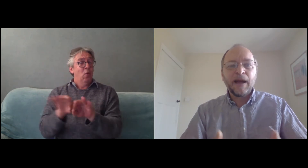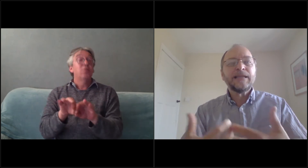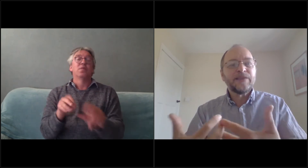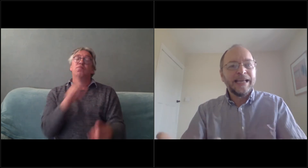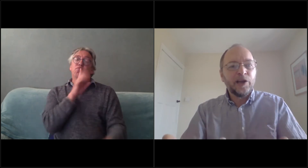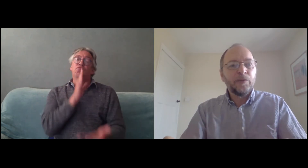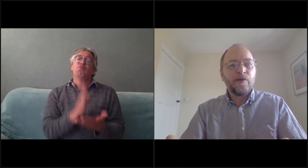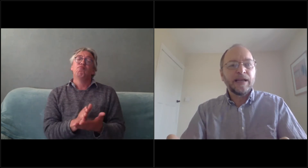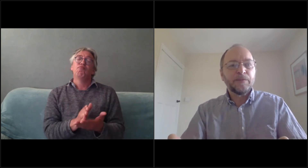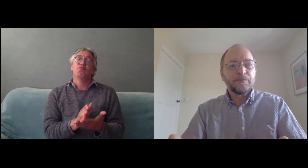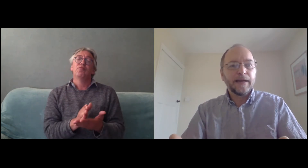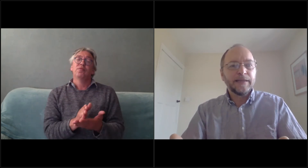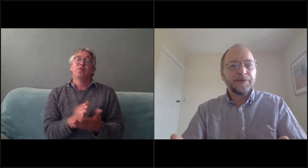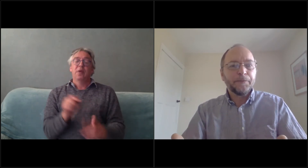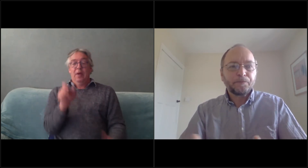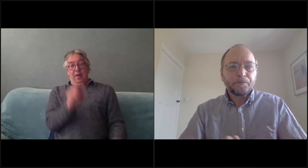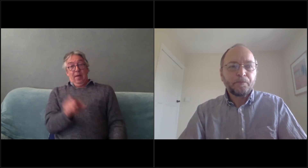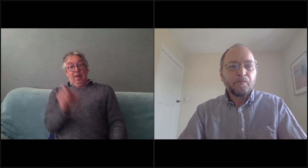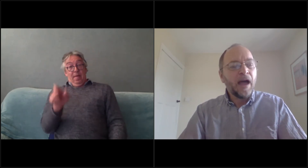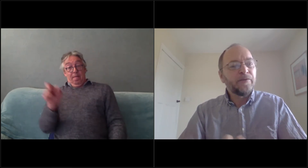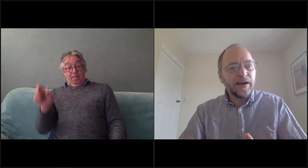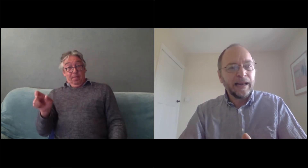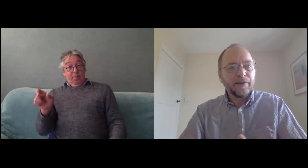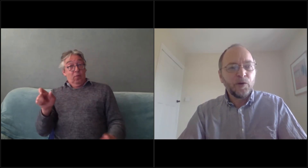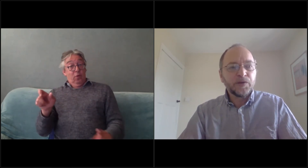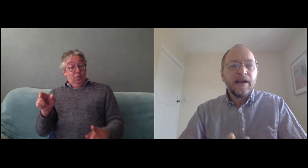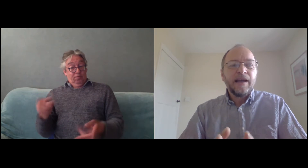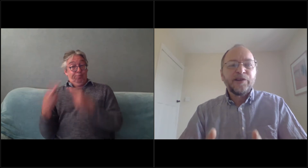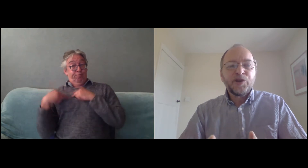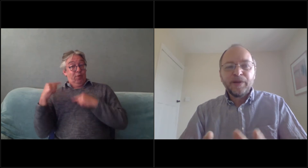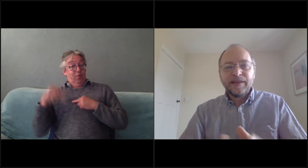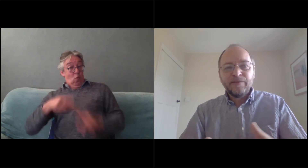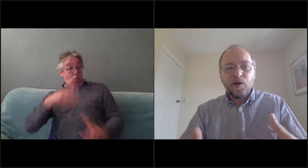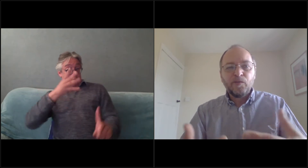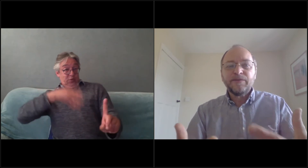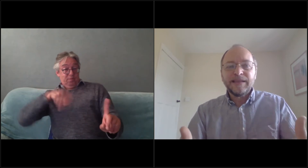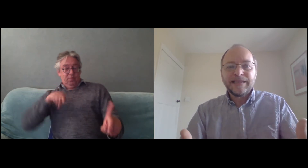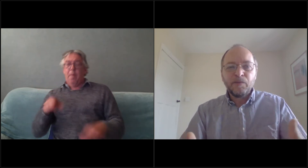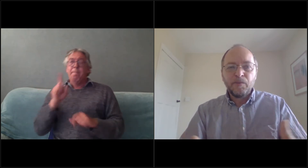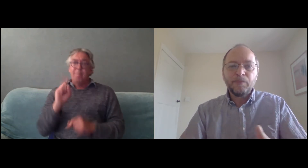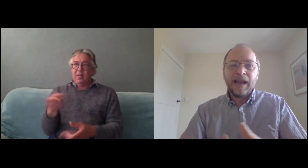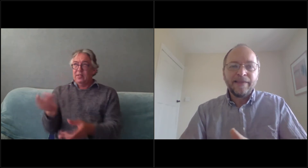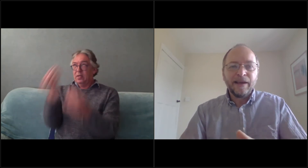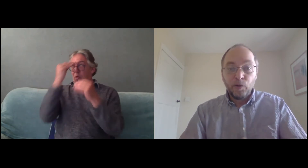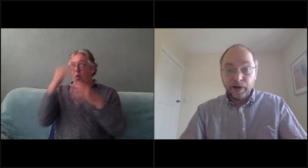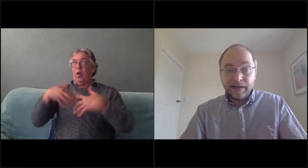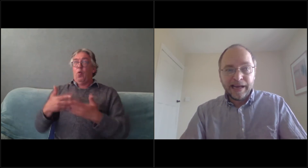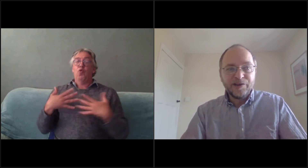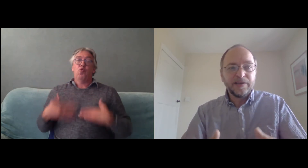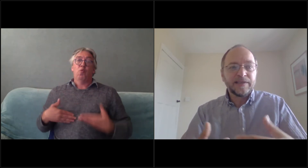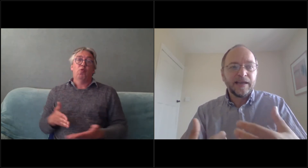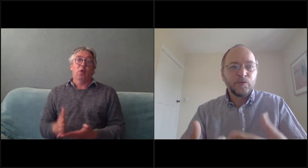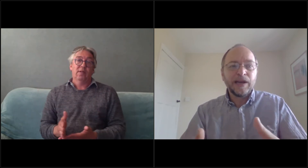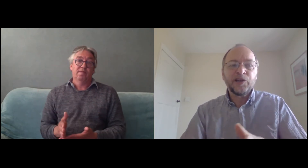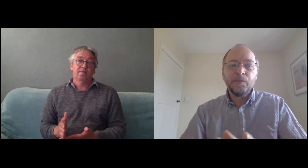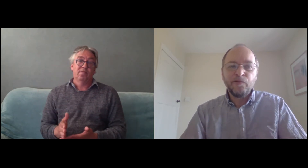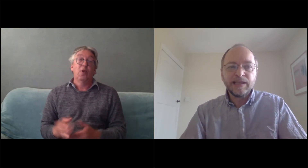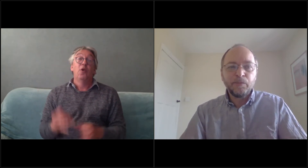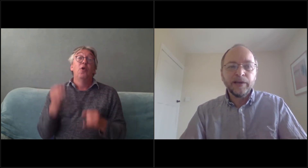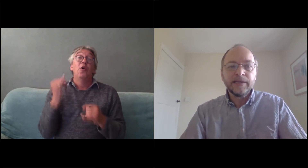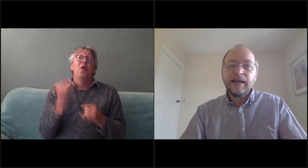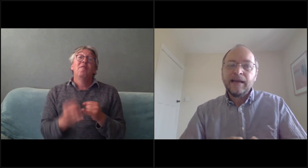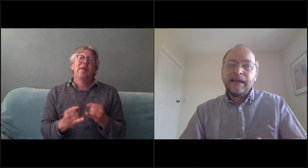disability perspectives, in human rights perspectives. And finally, of course, there should be the involvement of disabled people and their organisations, as well